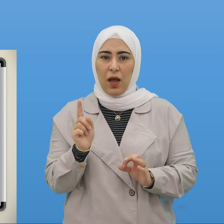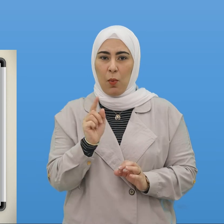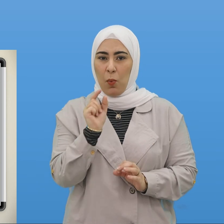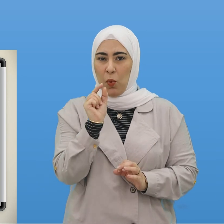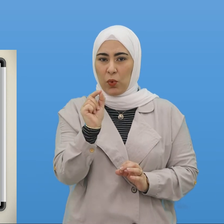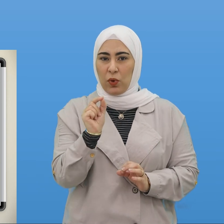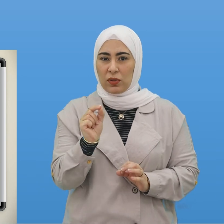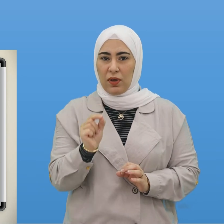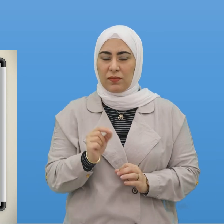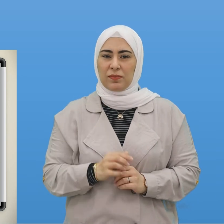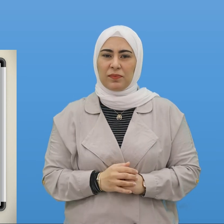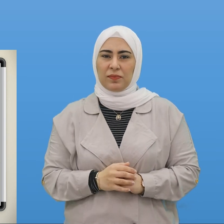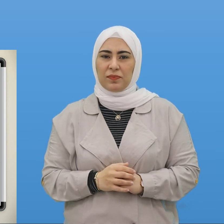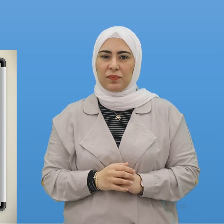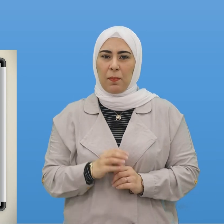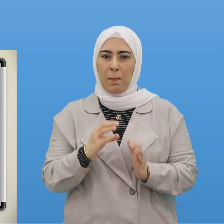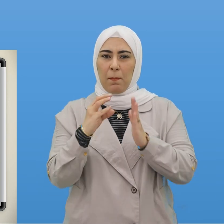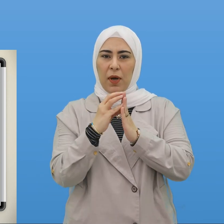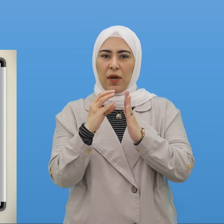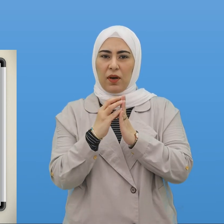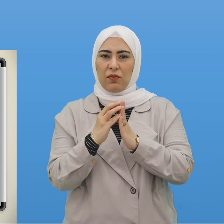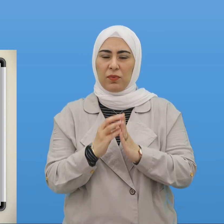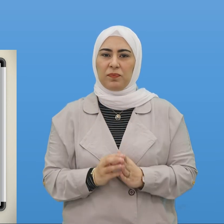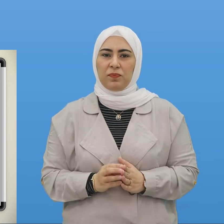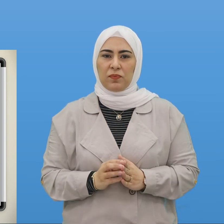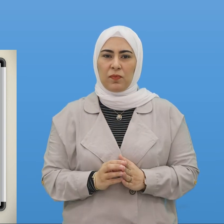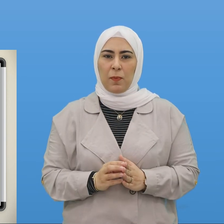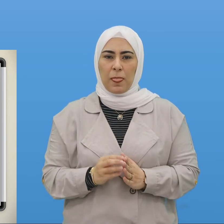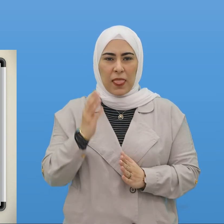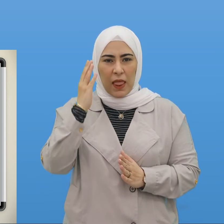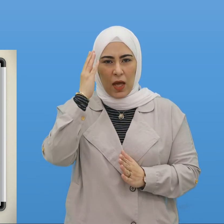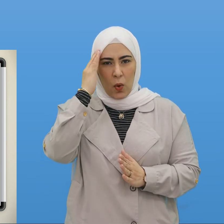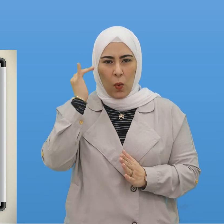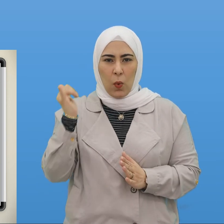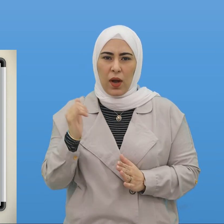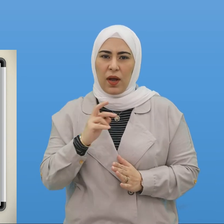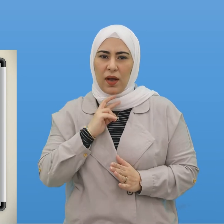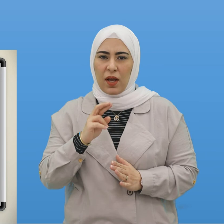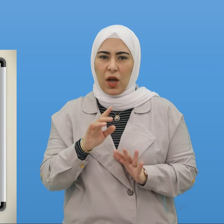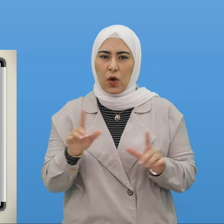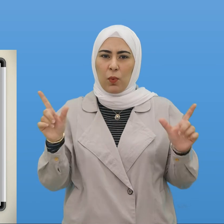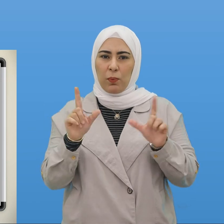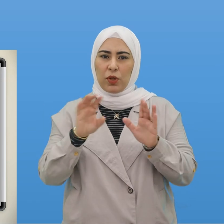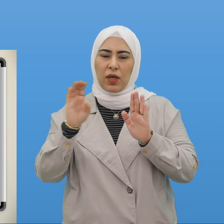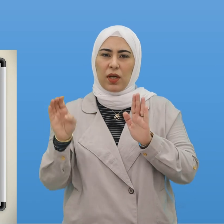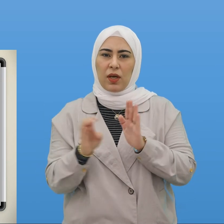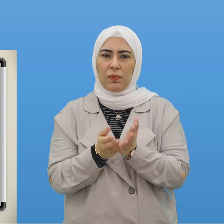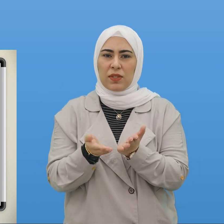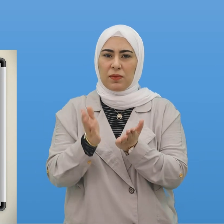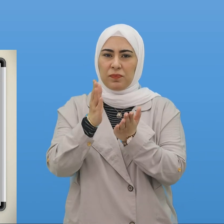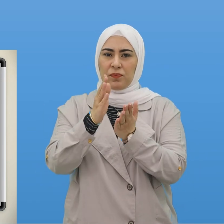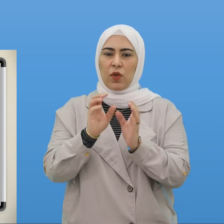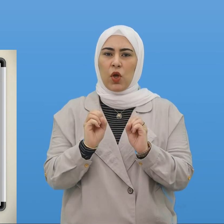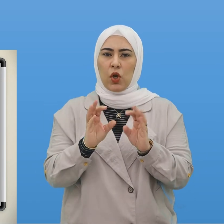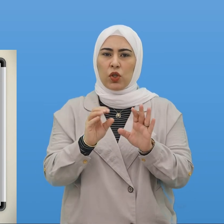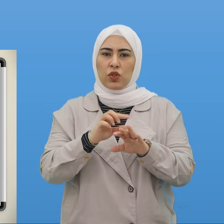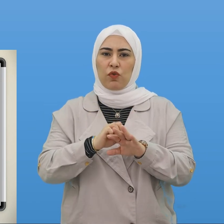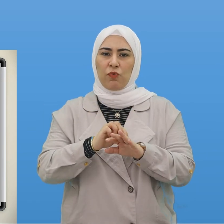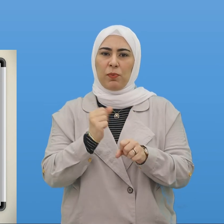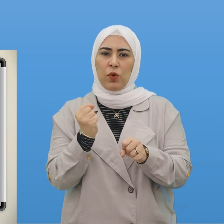points, paragraph. Why are computer crimes on the increase? Lots of people use